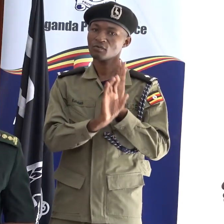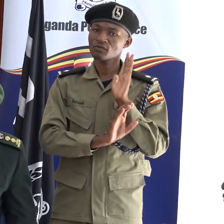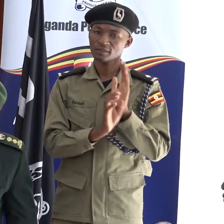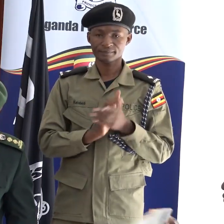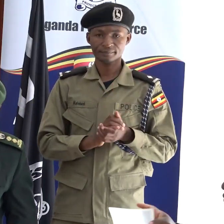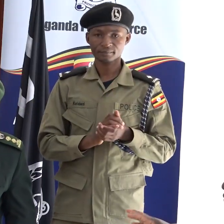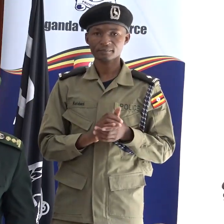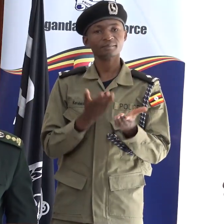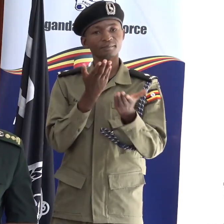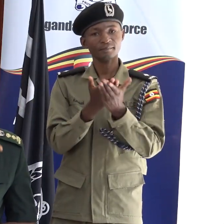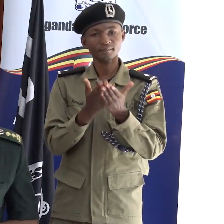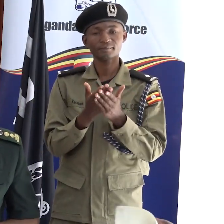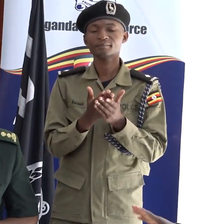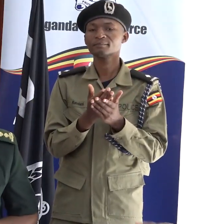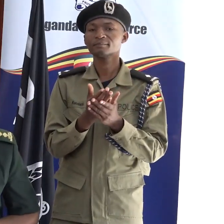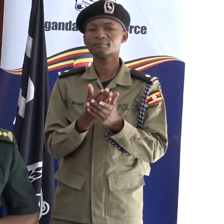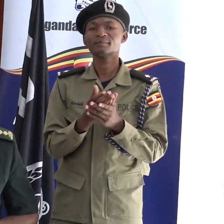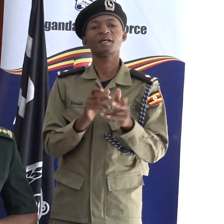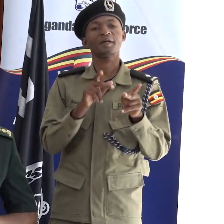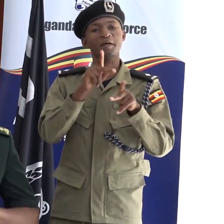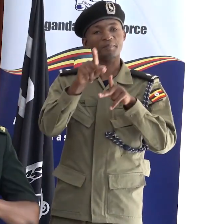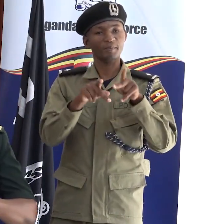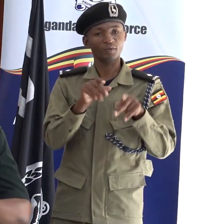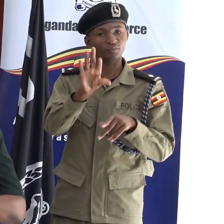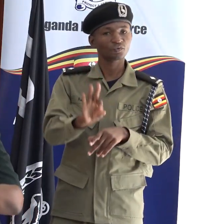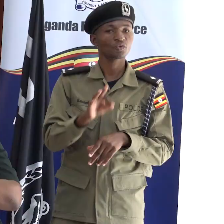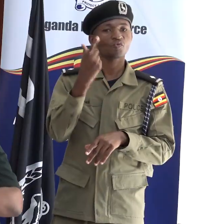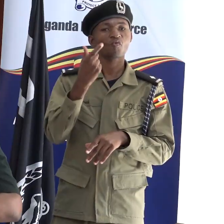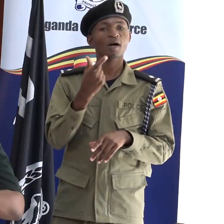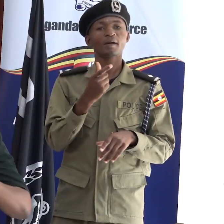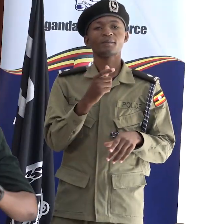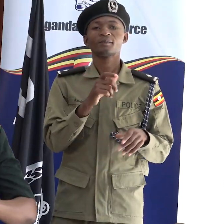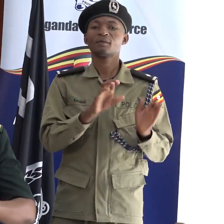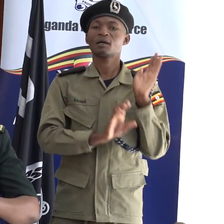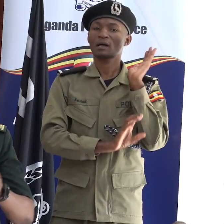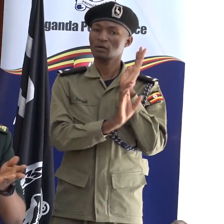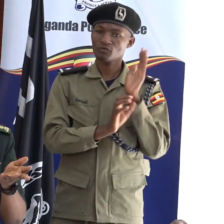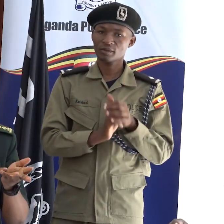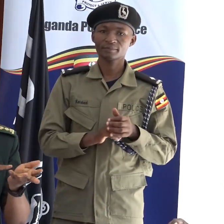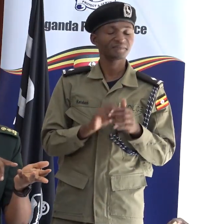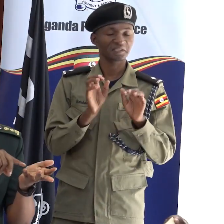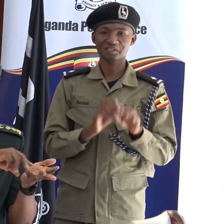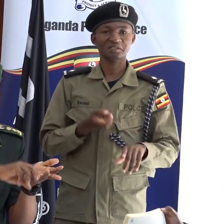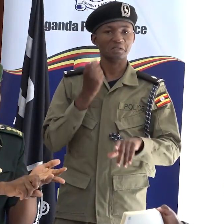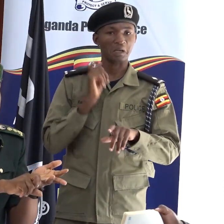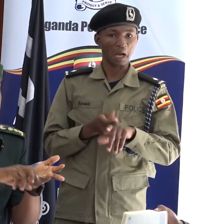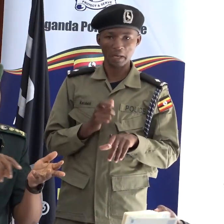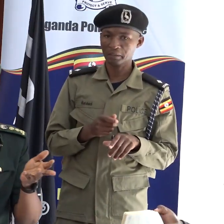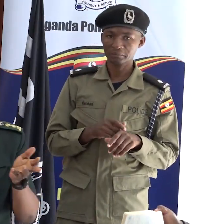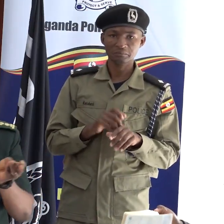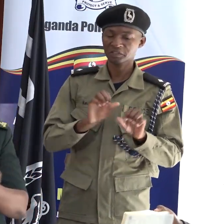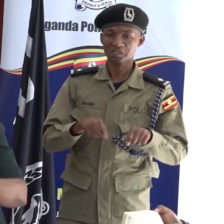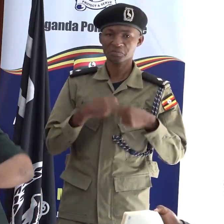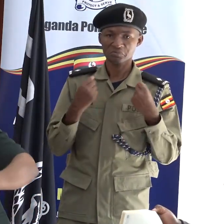urging individuals to choose one nationality. You cannot process dual nationality of a Ugandan. I